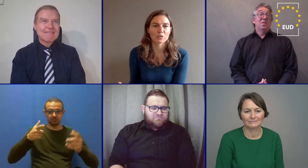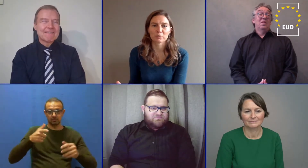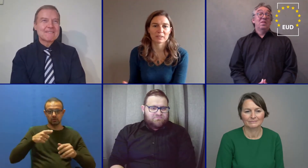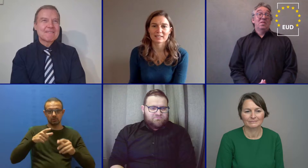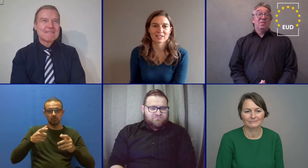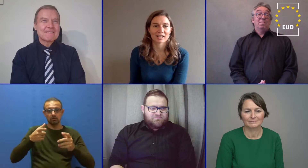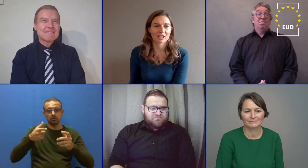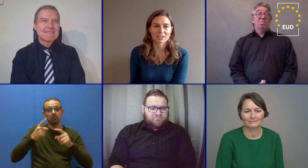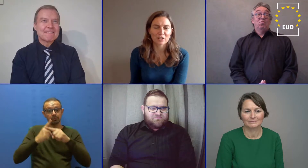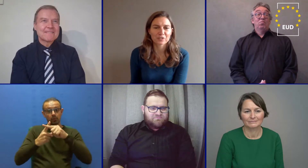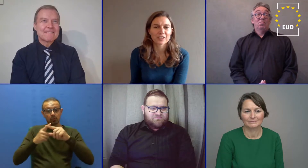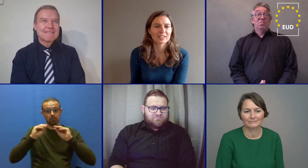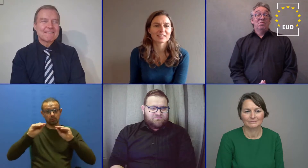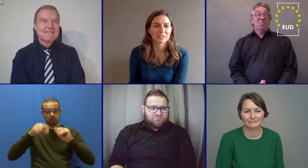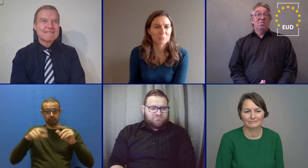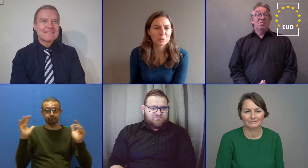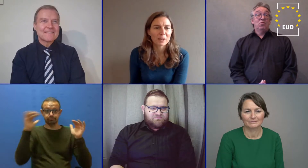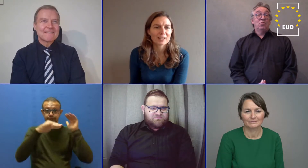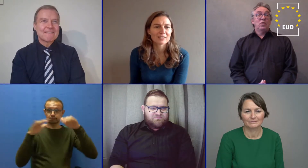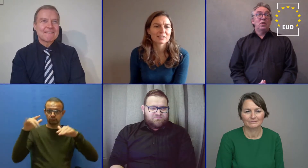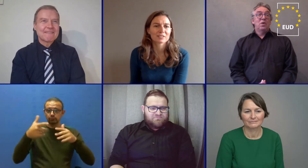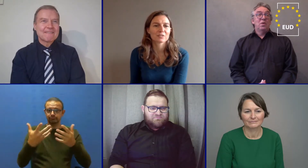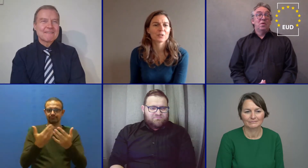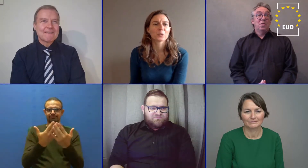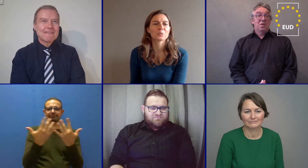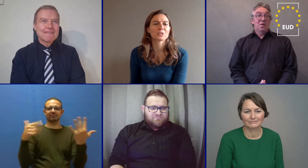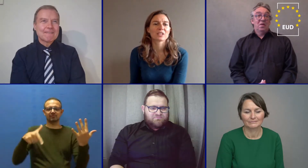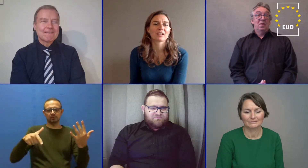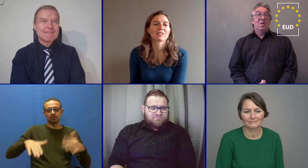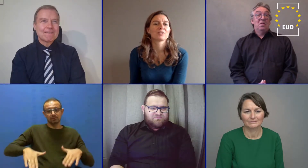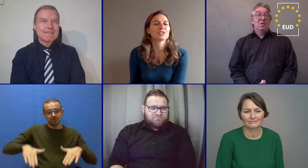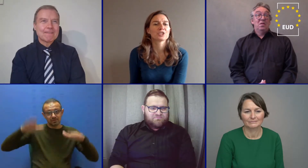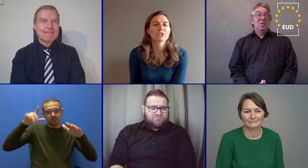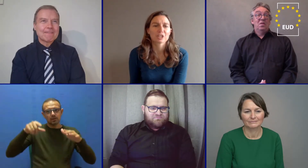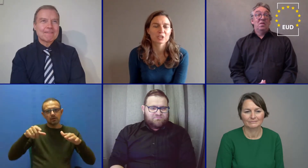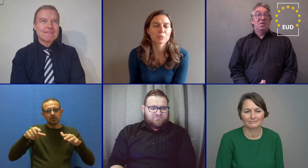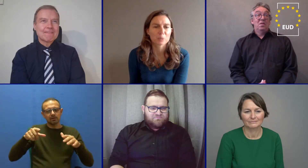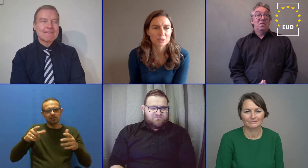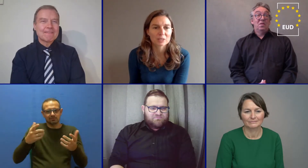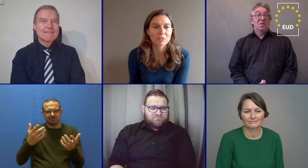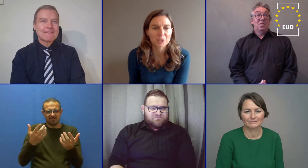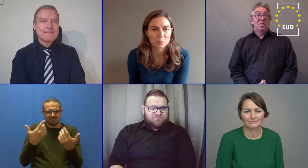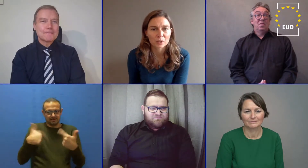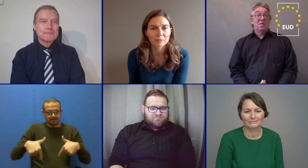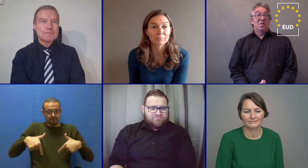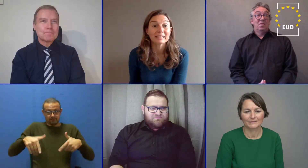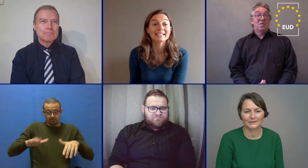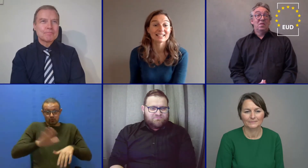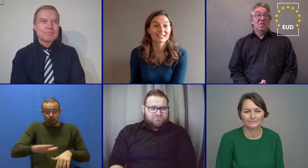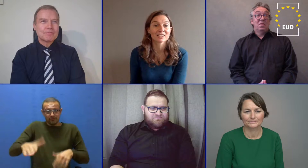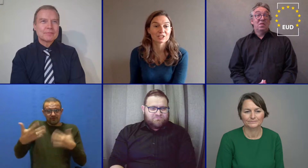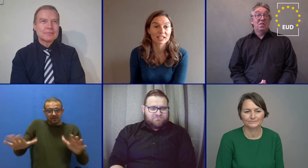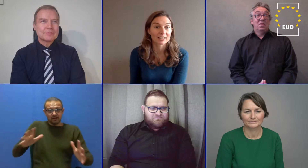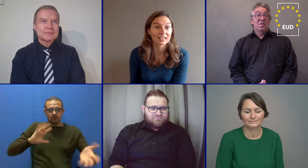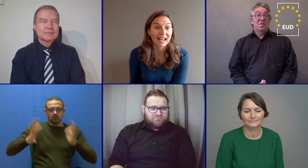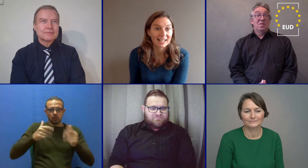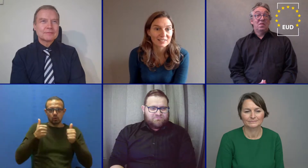over the place. They are selfies, mobile phones. Children are exposed to much more media in their daily